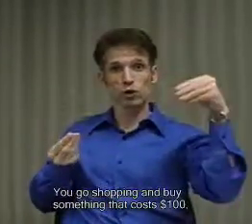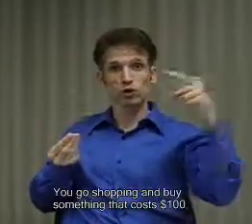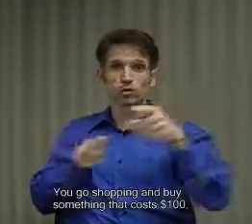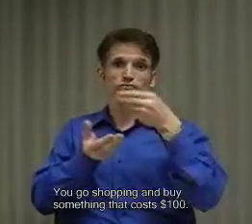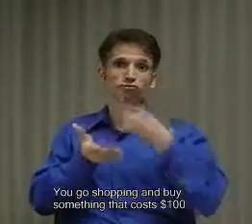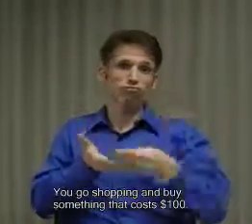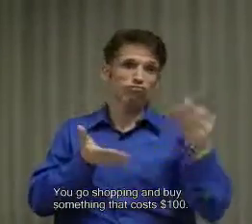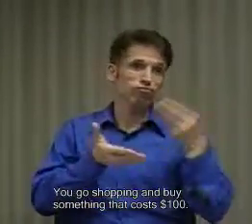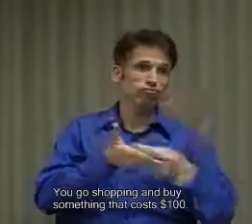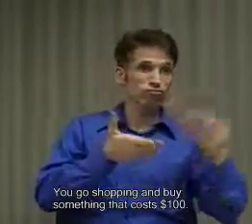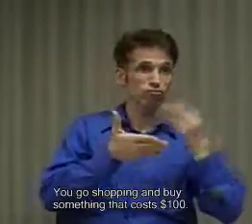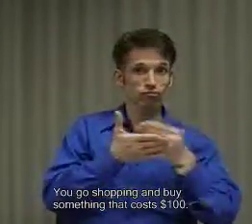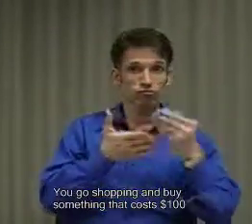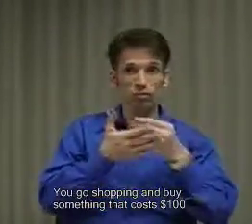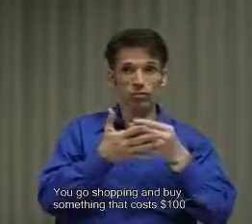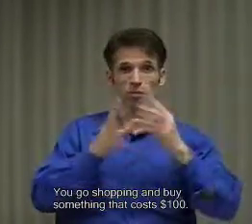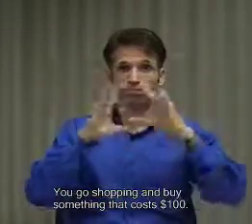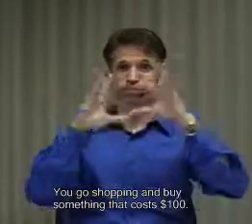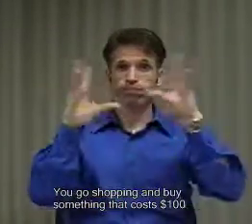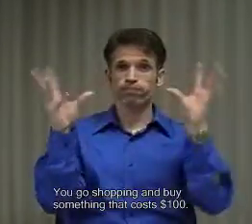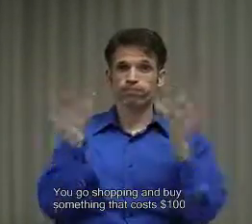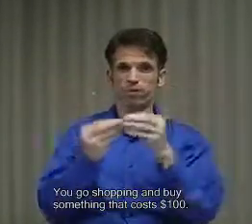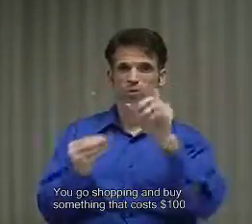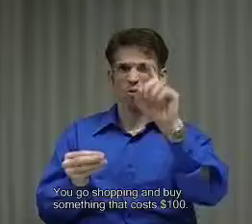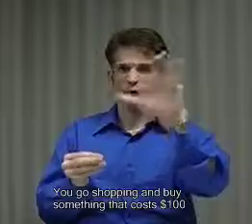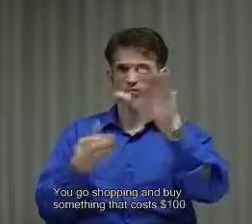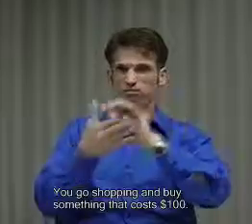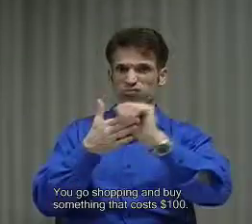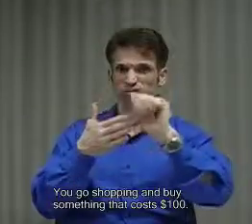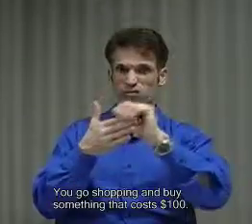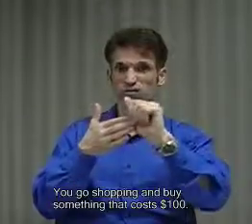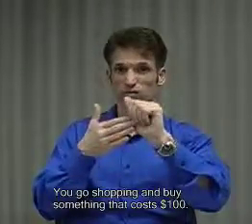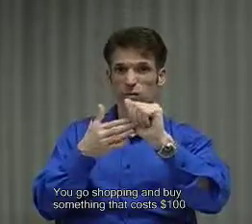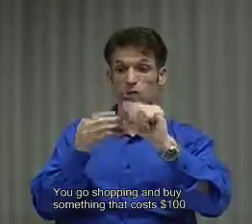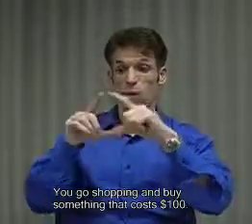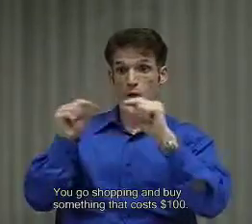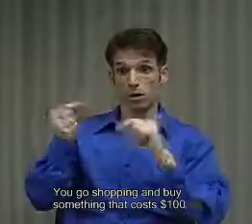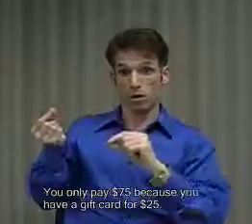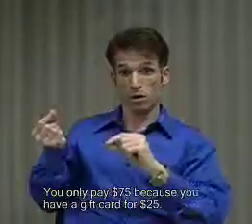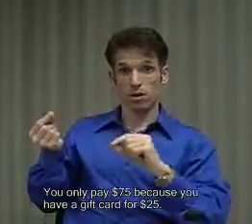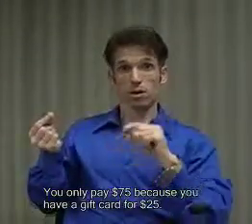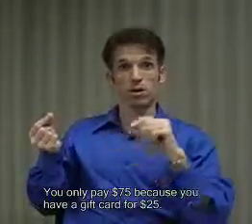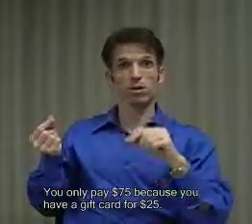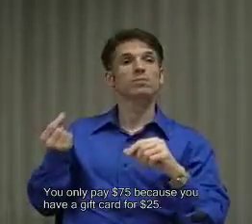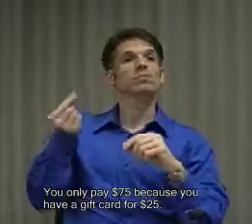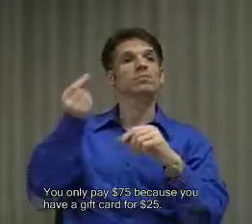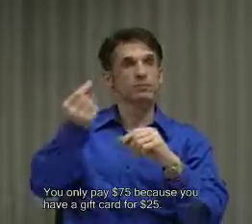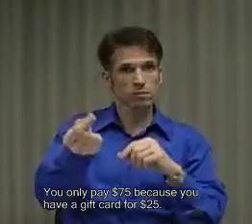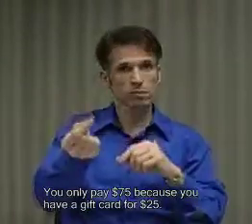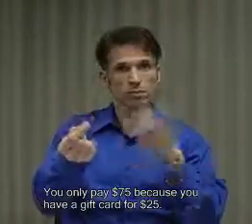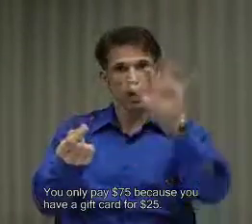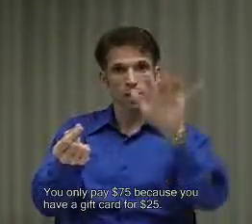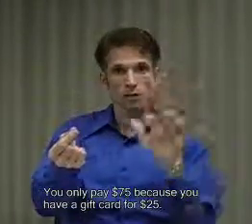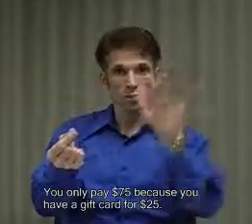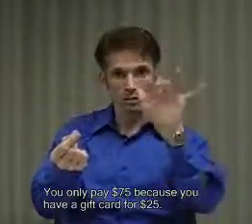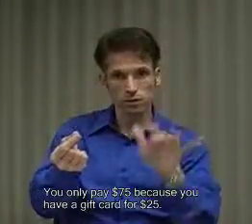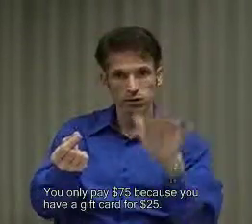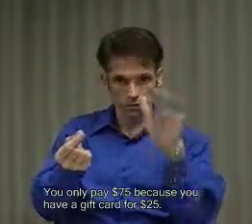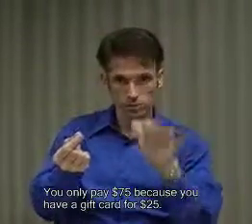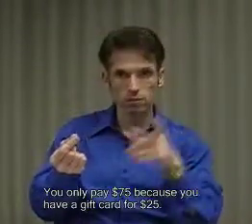You go shopping and buy something that costs $100. You only pay $75 because you